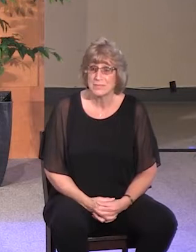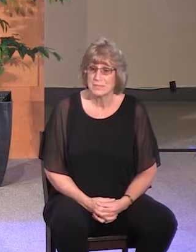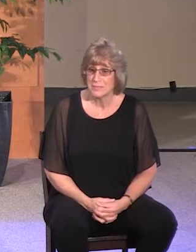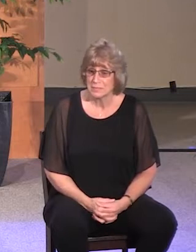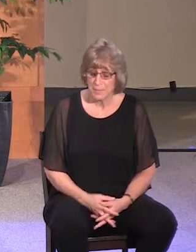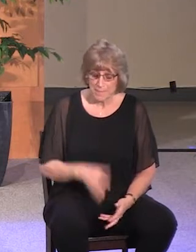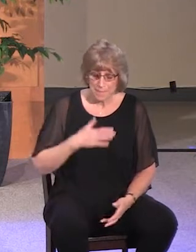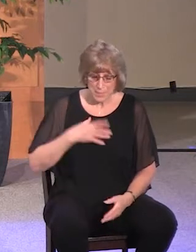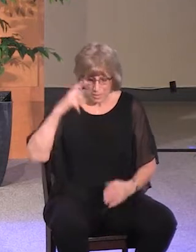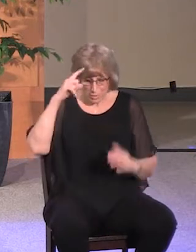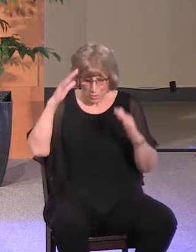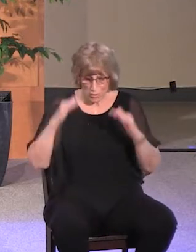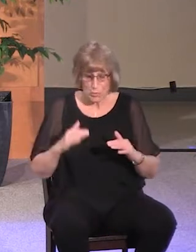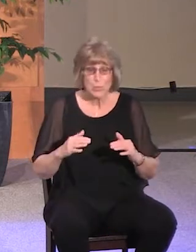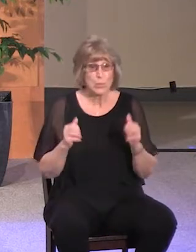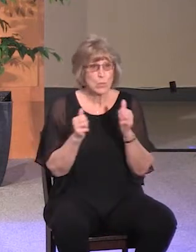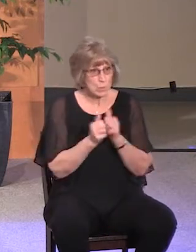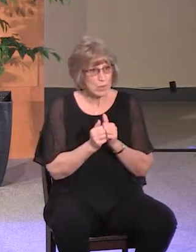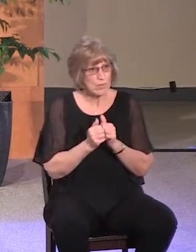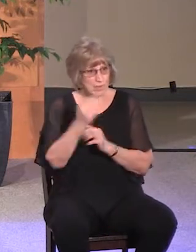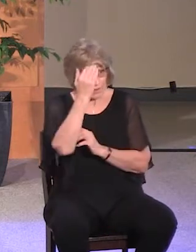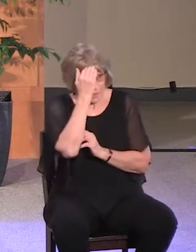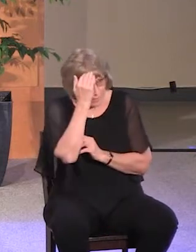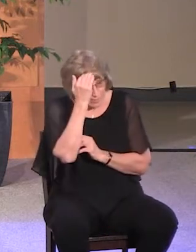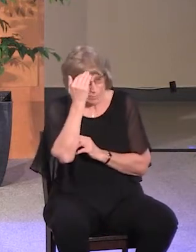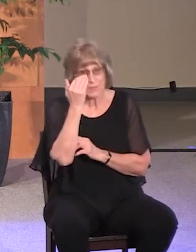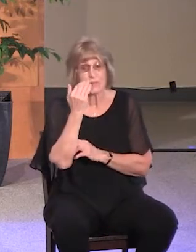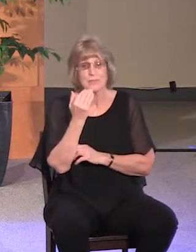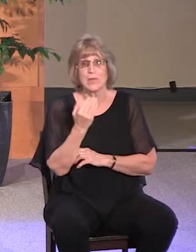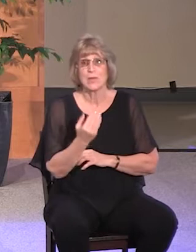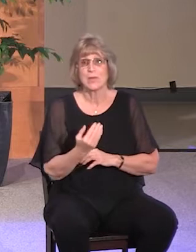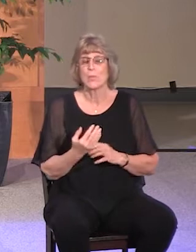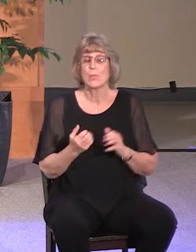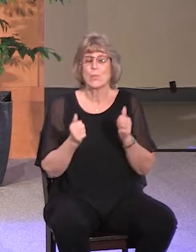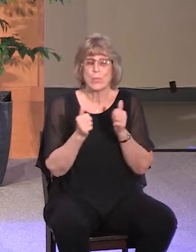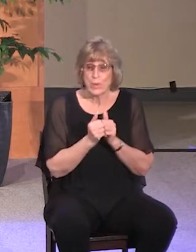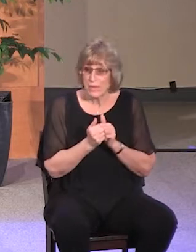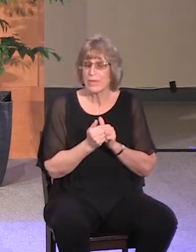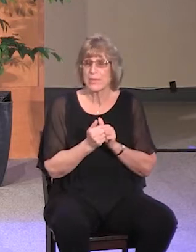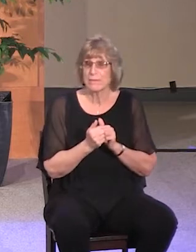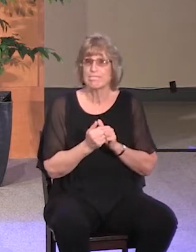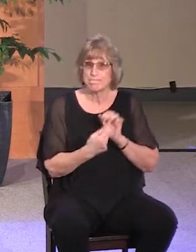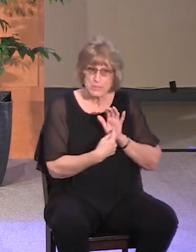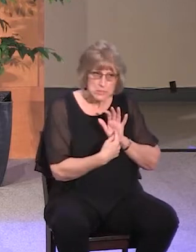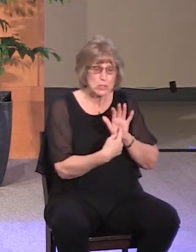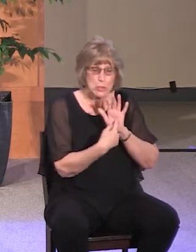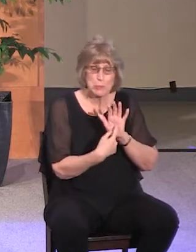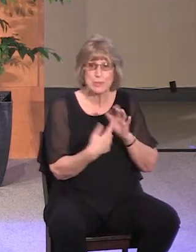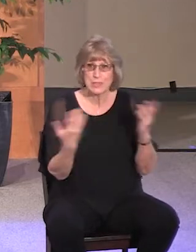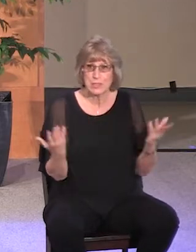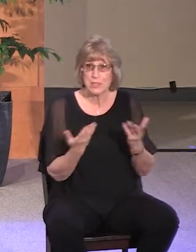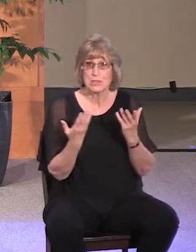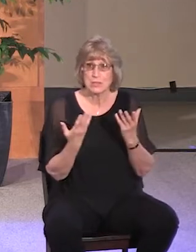My hope is that with this awareness, with this demonstration here, that you are able to shift